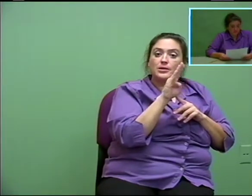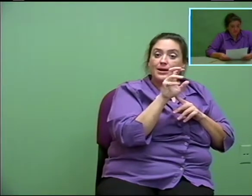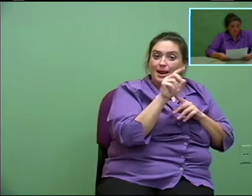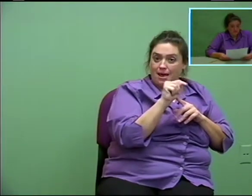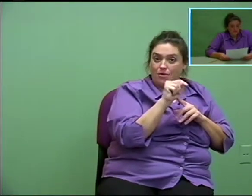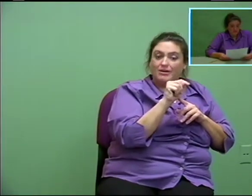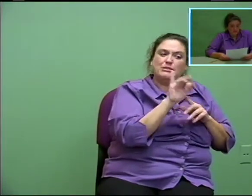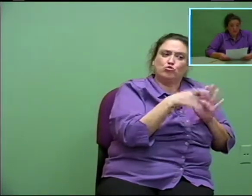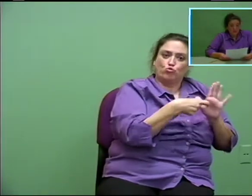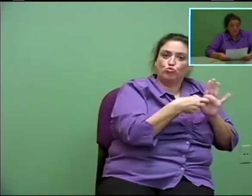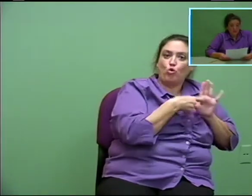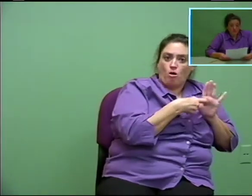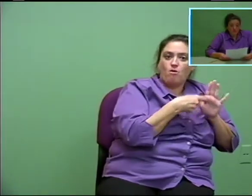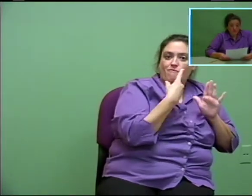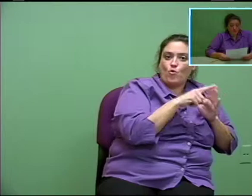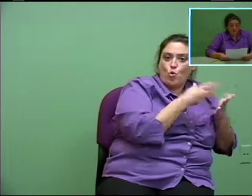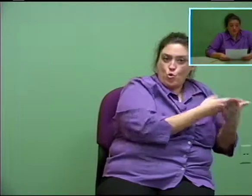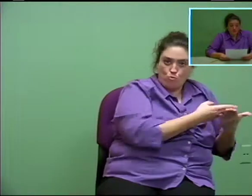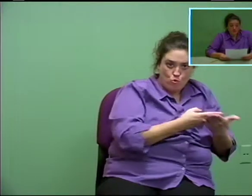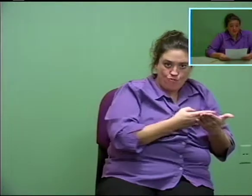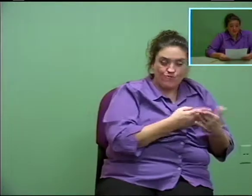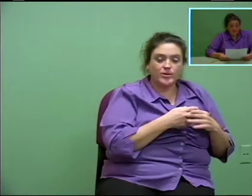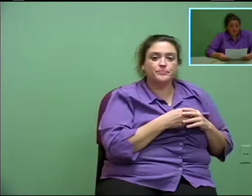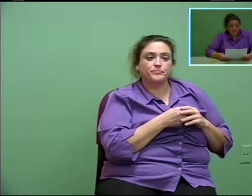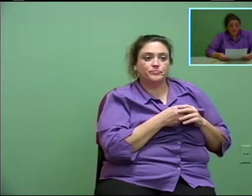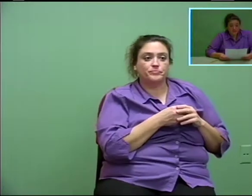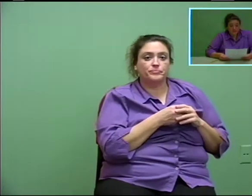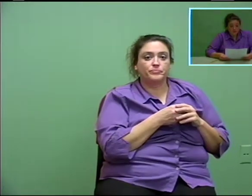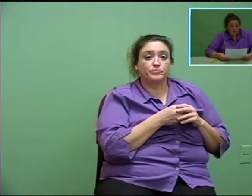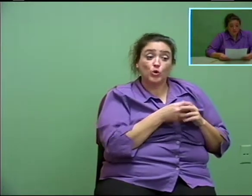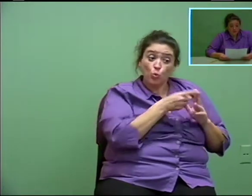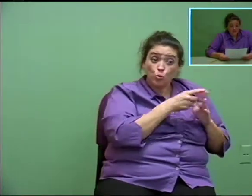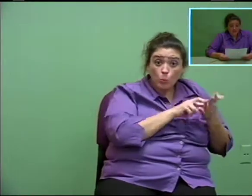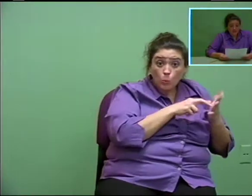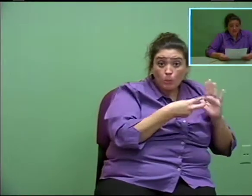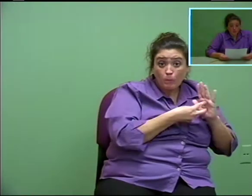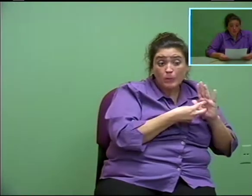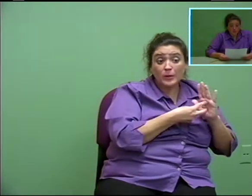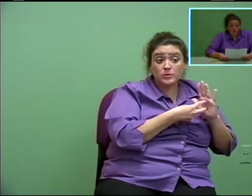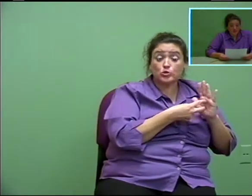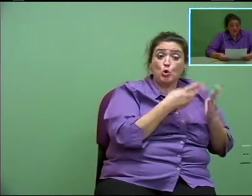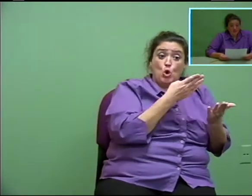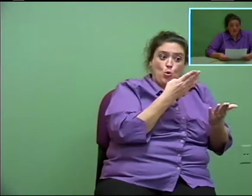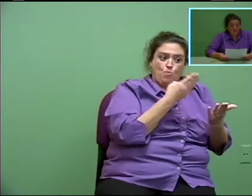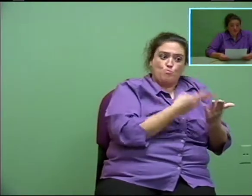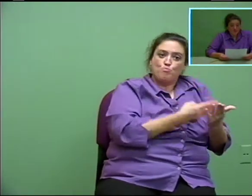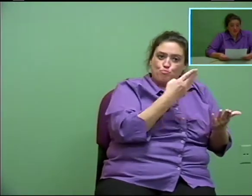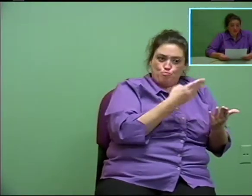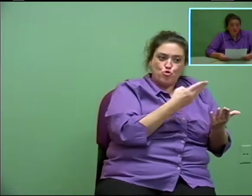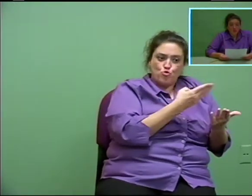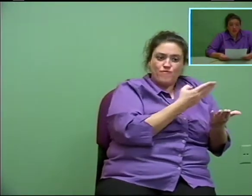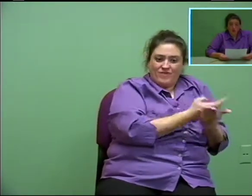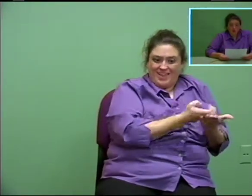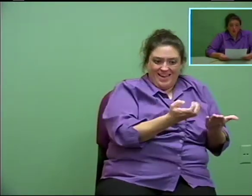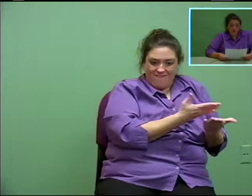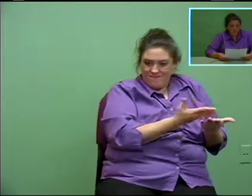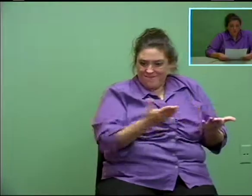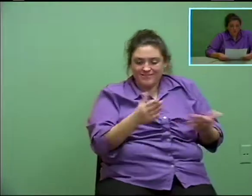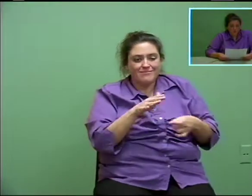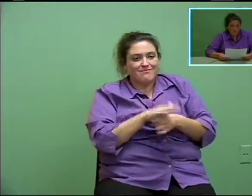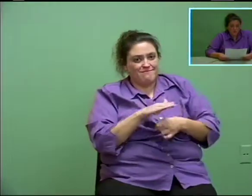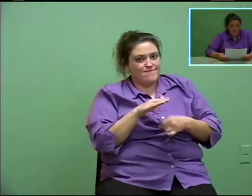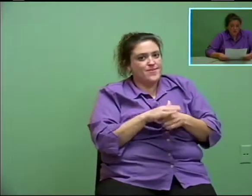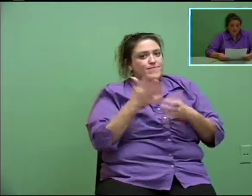doubt. Proof beyond a reasonable doubt is proof that leaves you with an abiding conviction that the charge